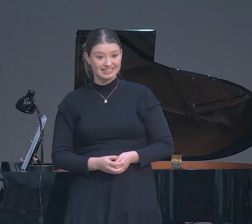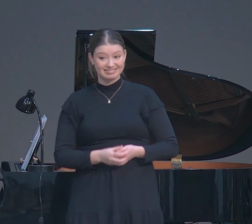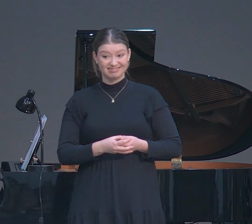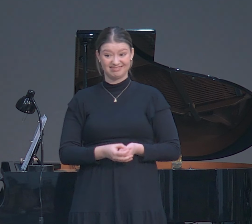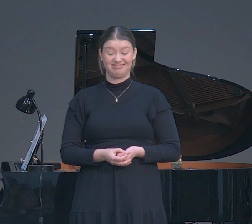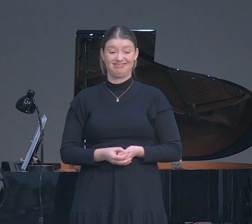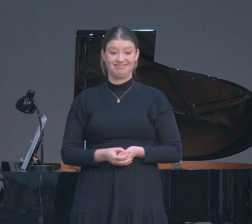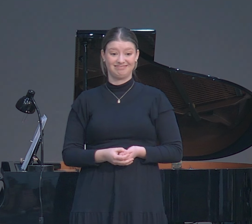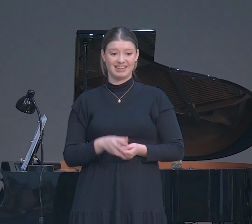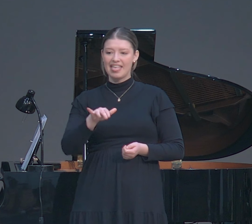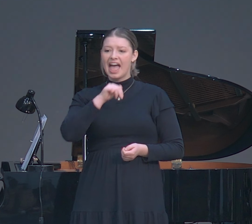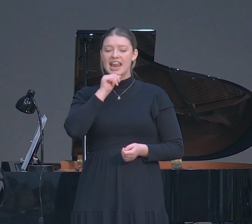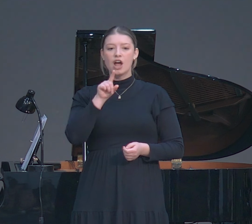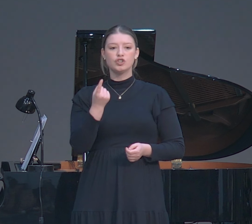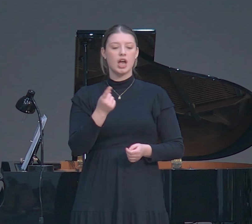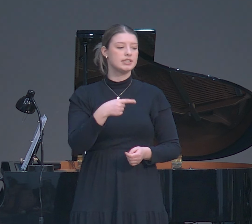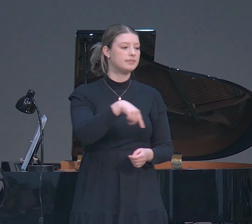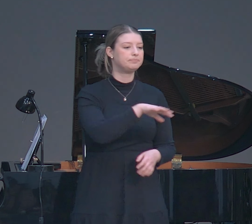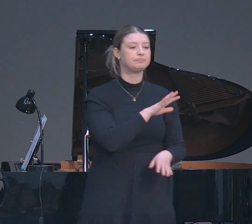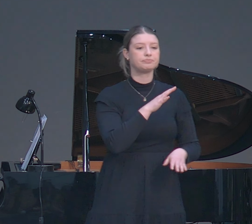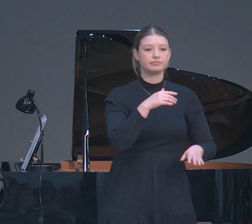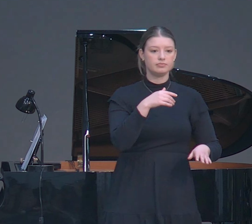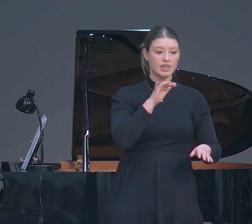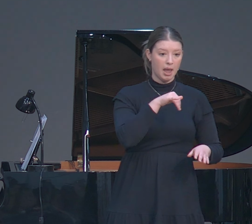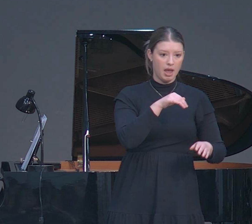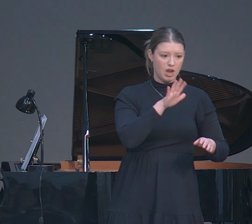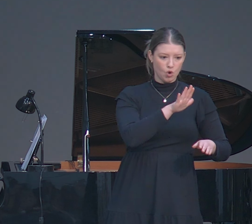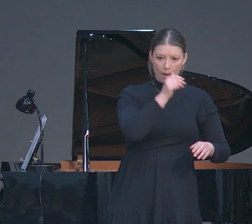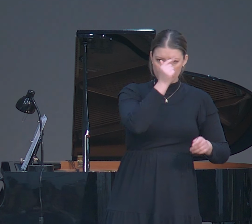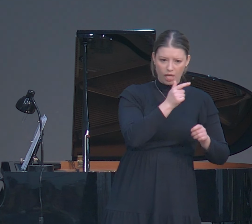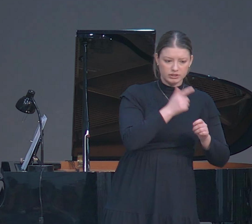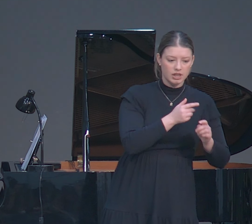So this is not just reporting people for a misdemeanor.